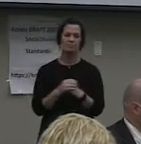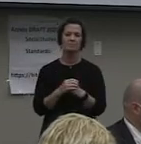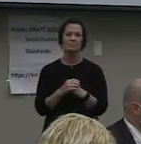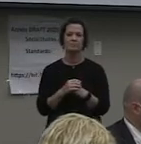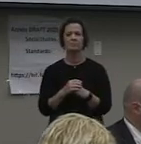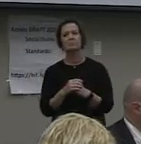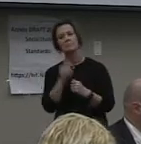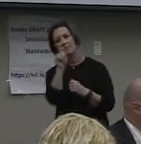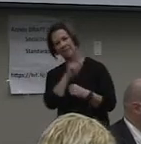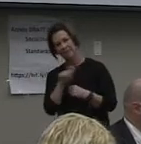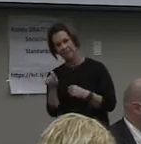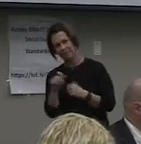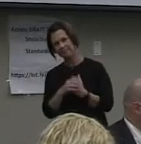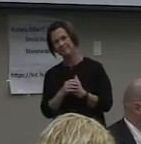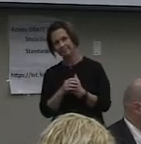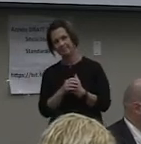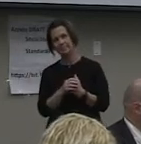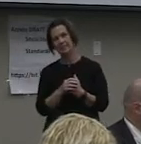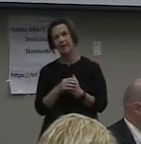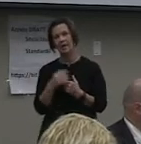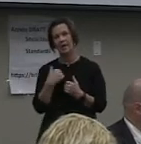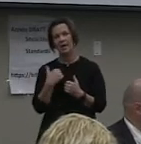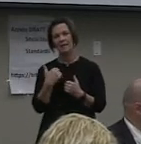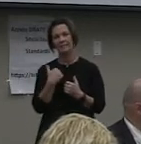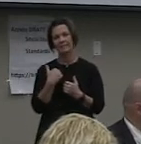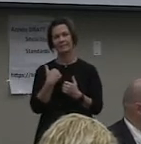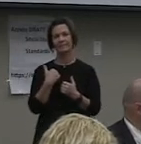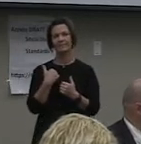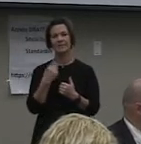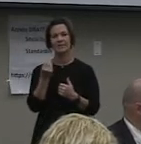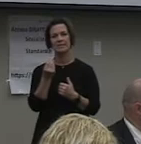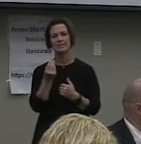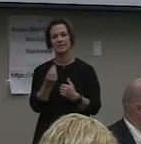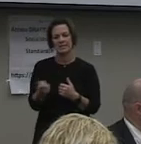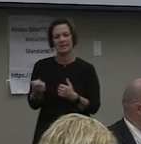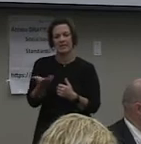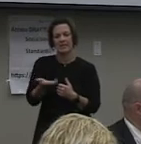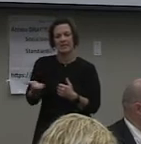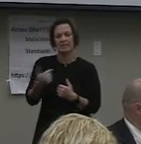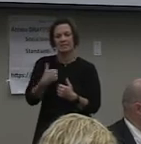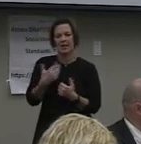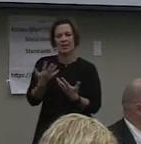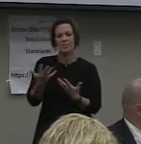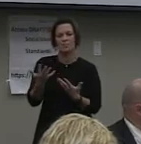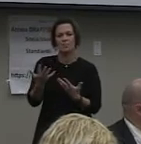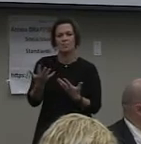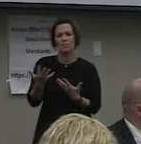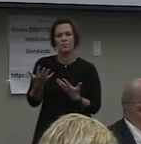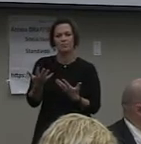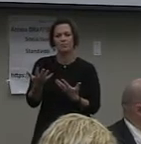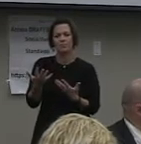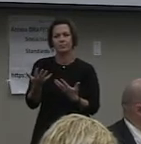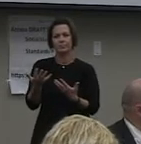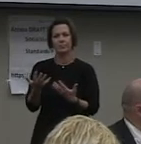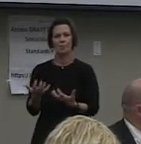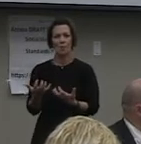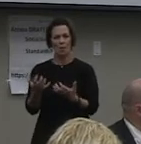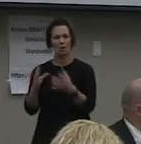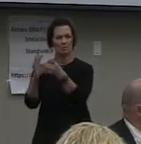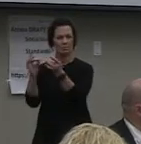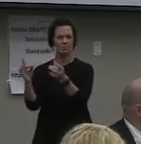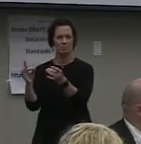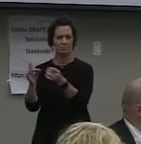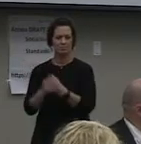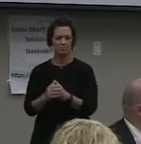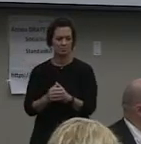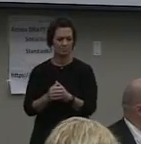However, I would like to address several particular issues that I see in the standard. One of the things